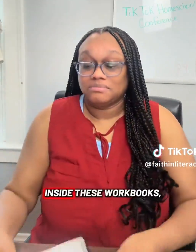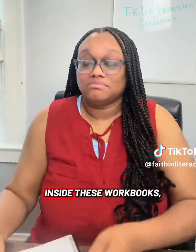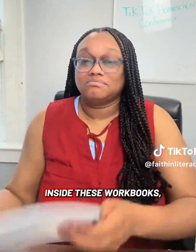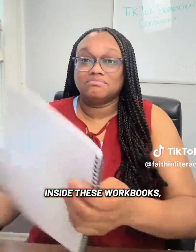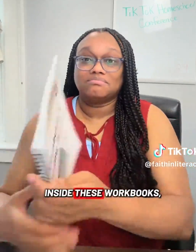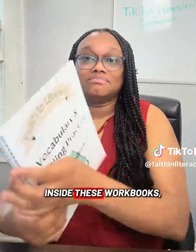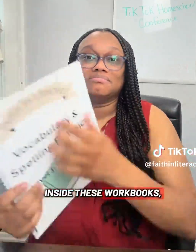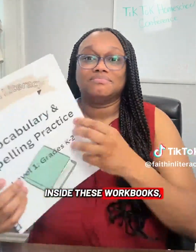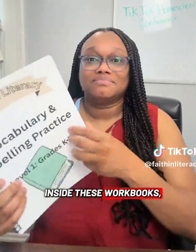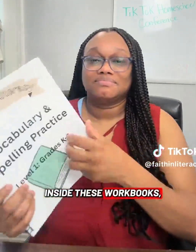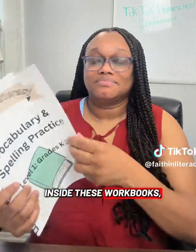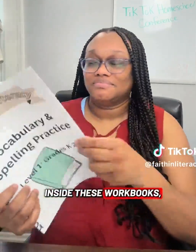Inside these workbooks,